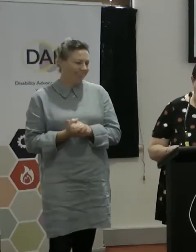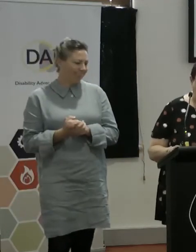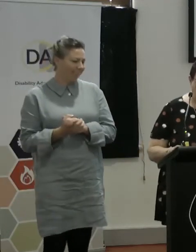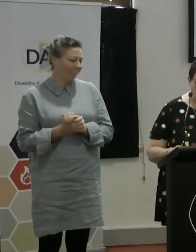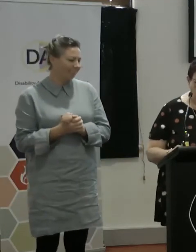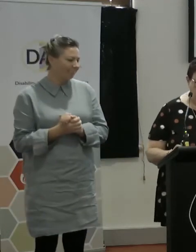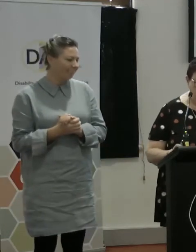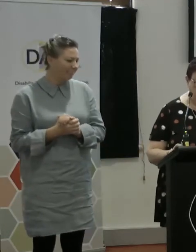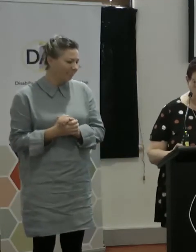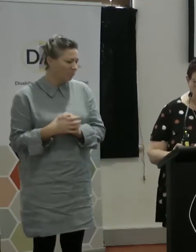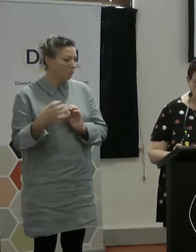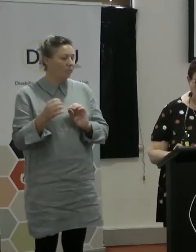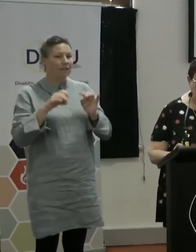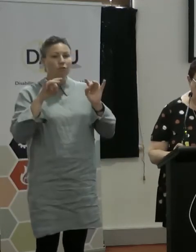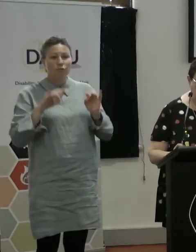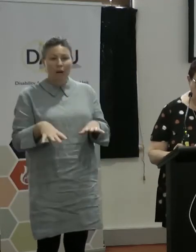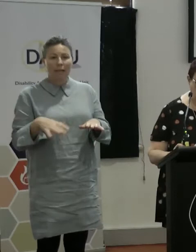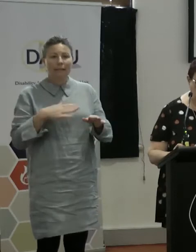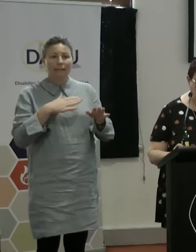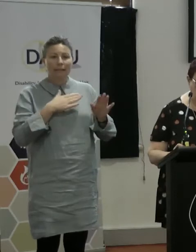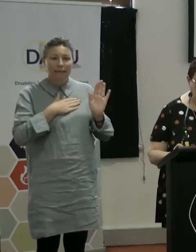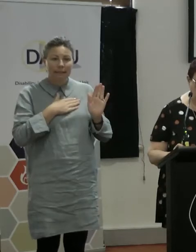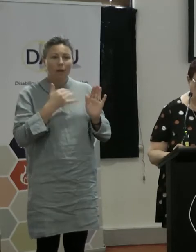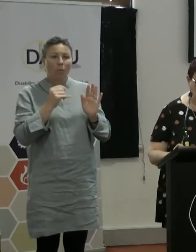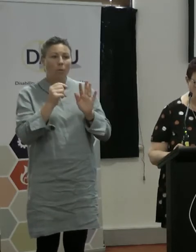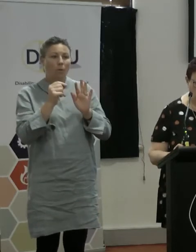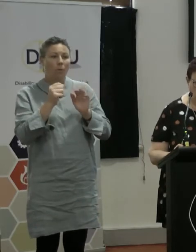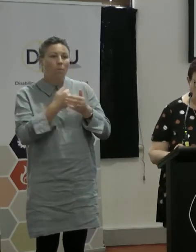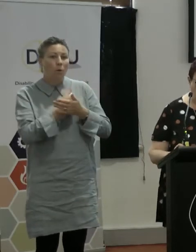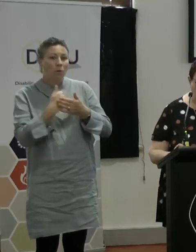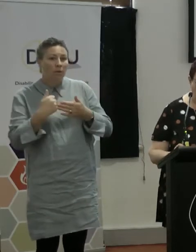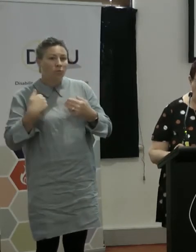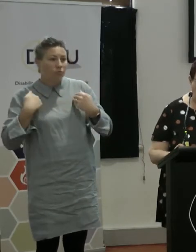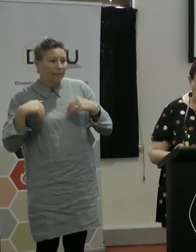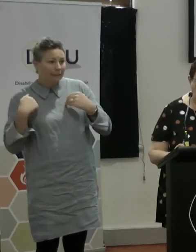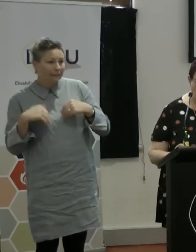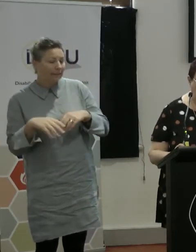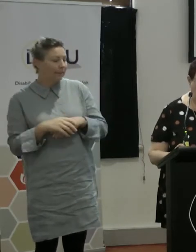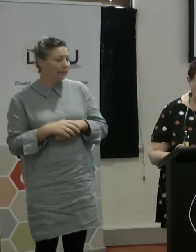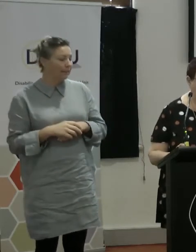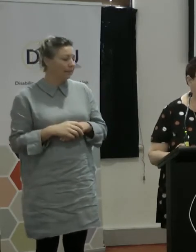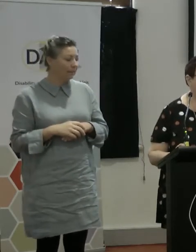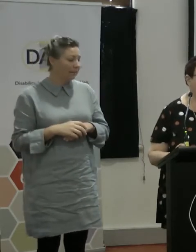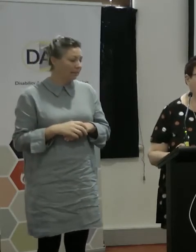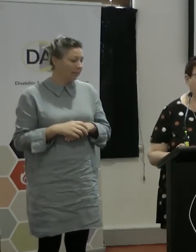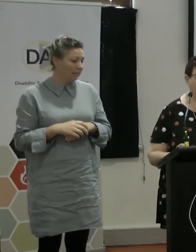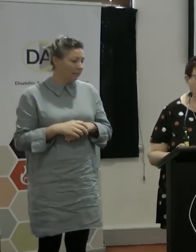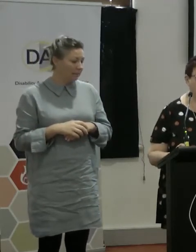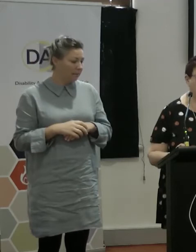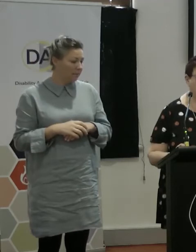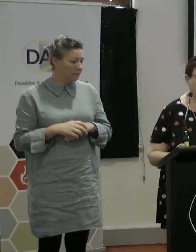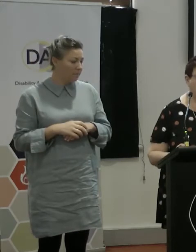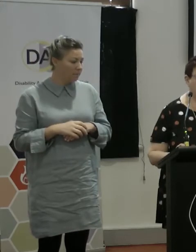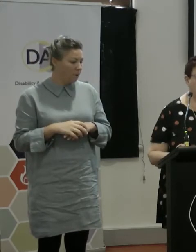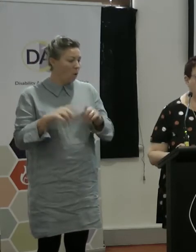Have to be an Australian citizen or permanent resident, and also applying about an institution that has joined the National Redress